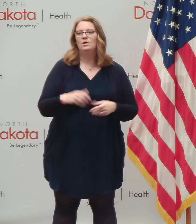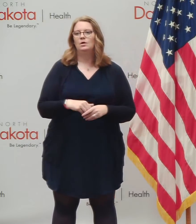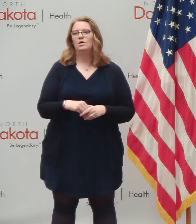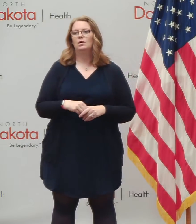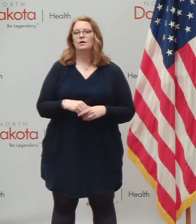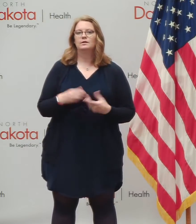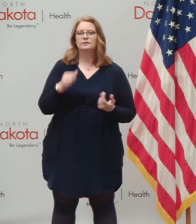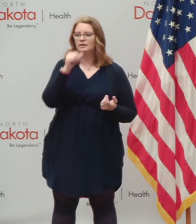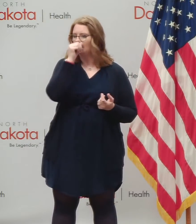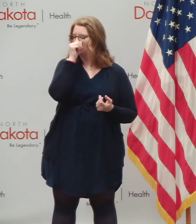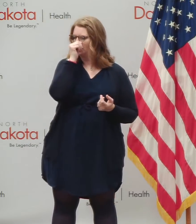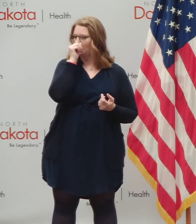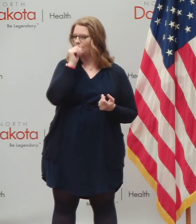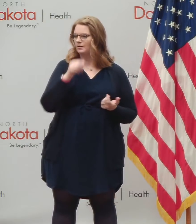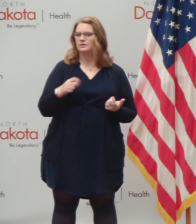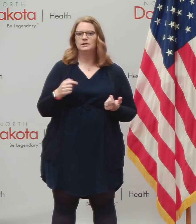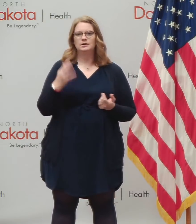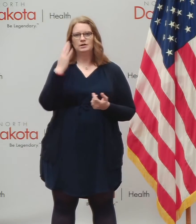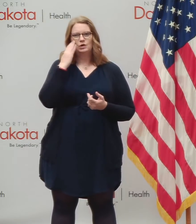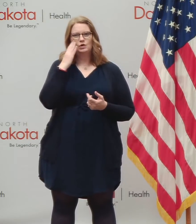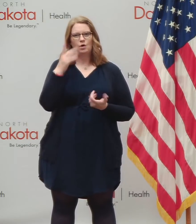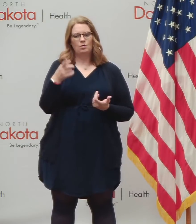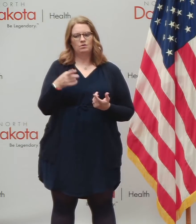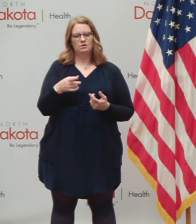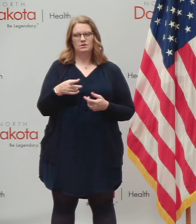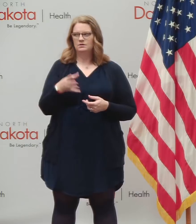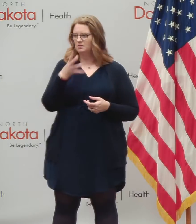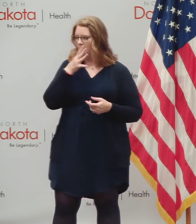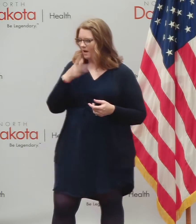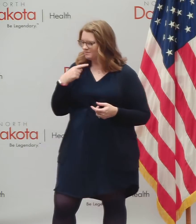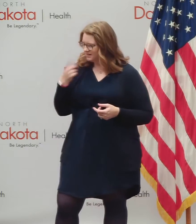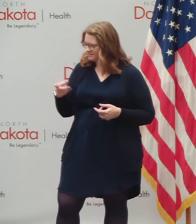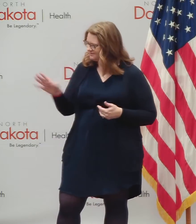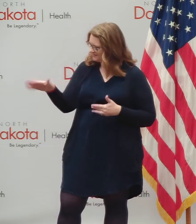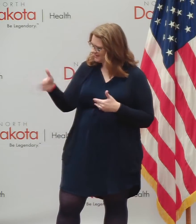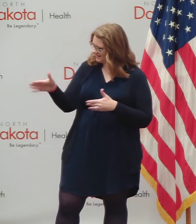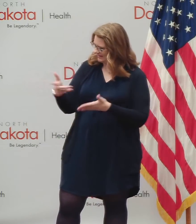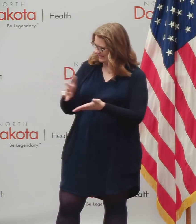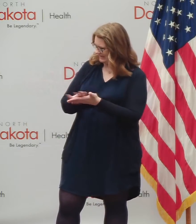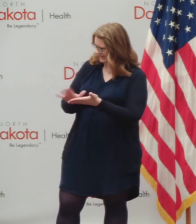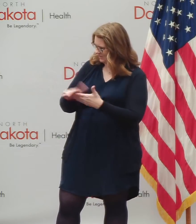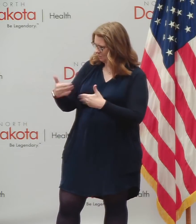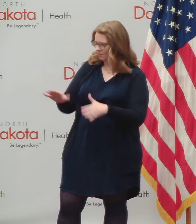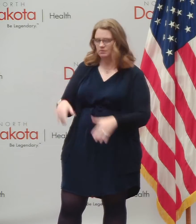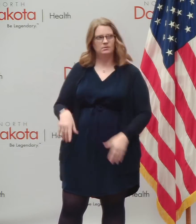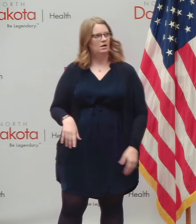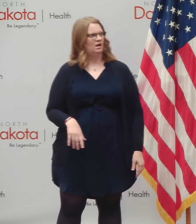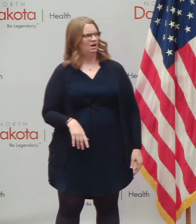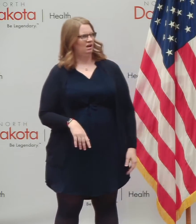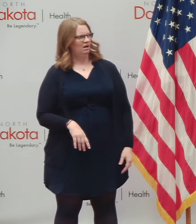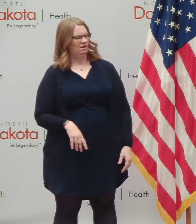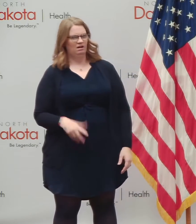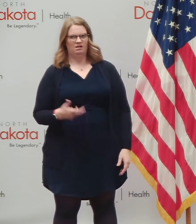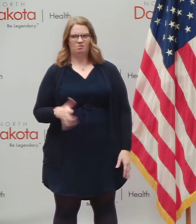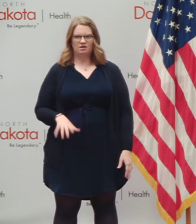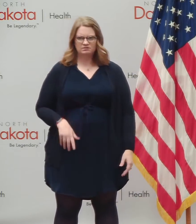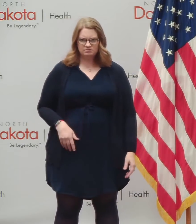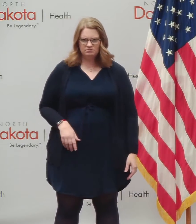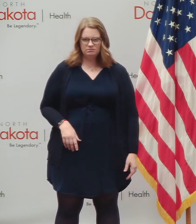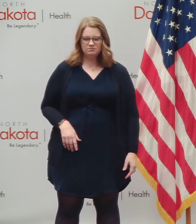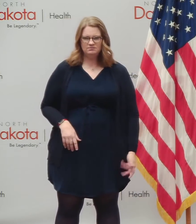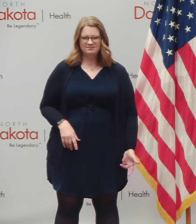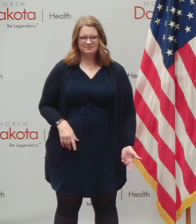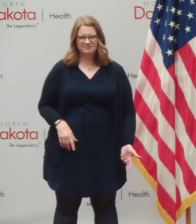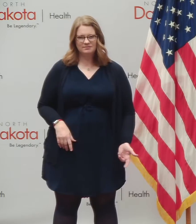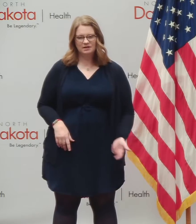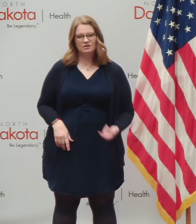pick the thing that you didn't want to do when you were a kid and were being told to do it, that maybe you wished later you did, but pick that thing. And it's like, again, it's